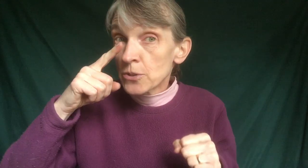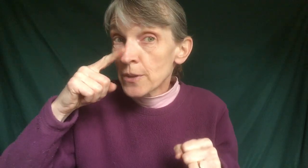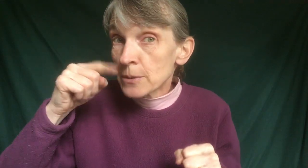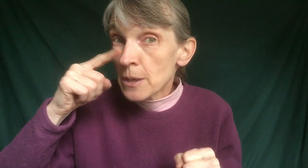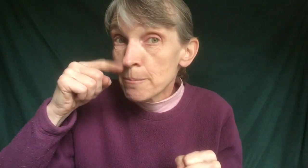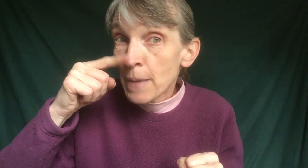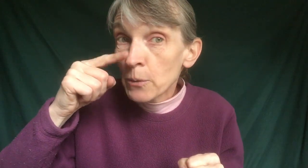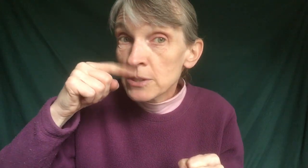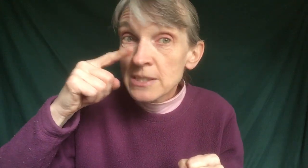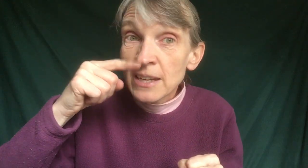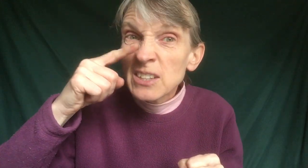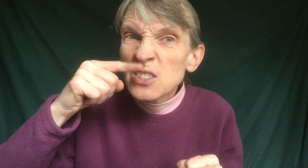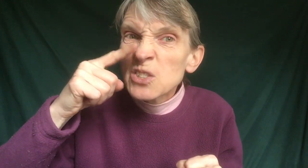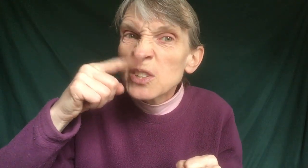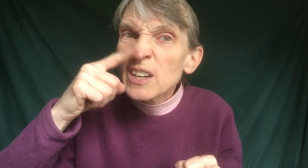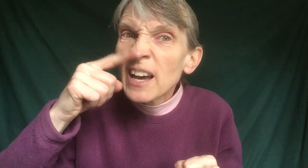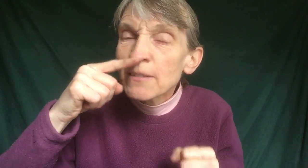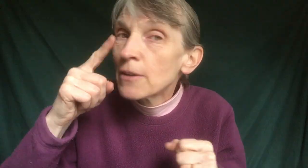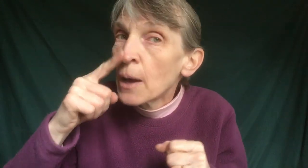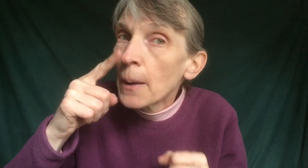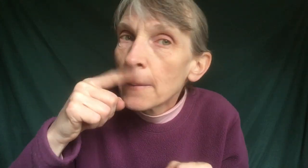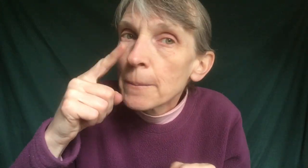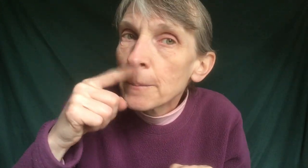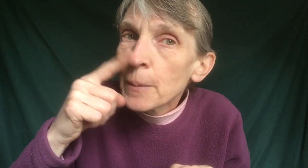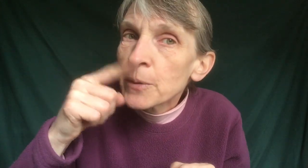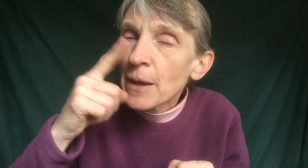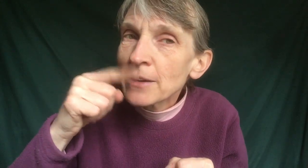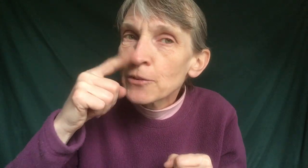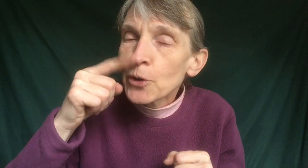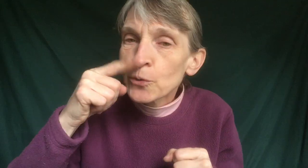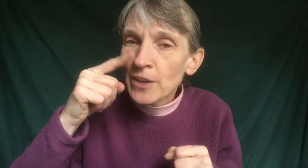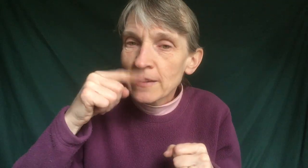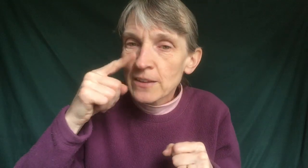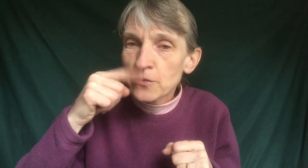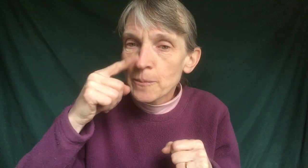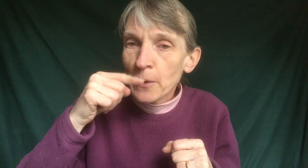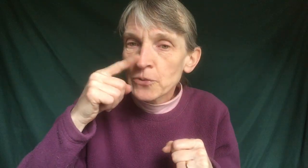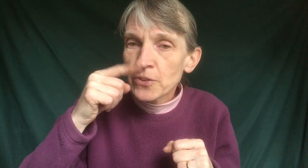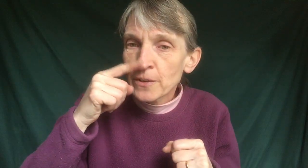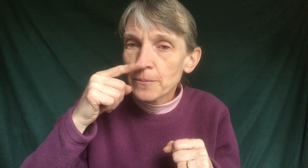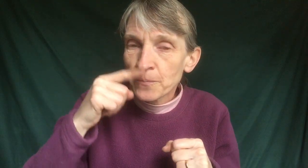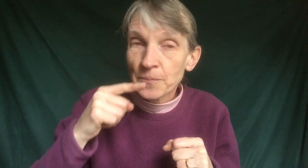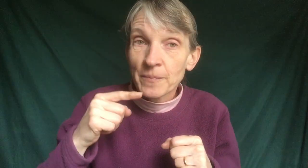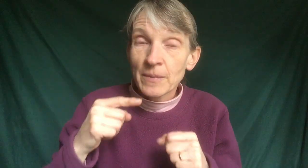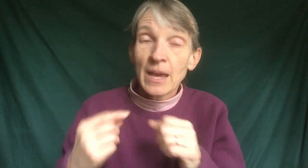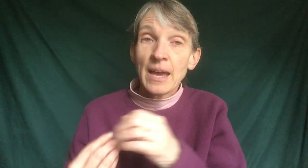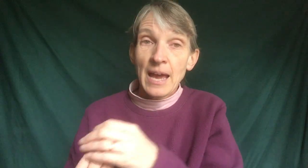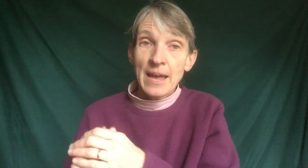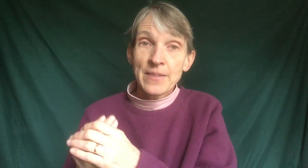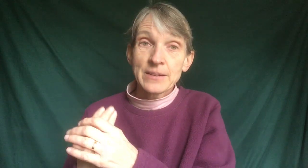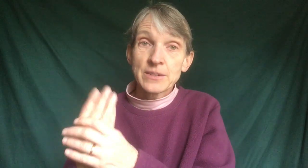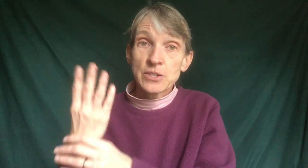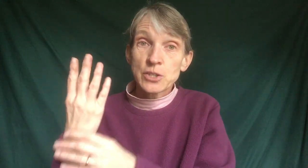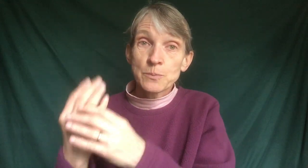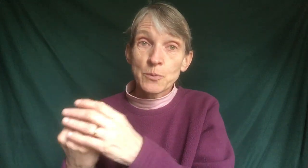there was a mouse. You just kind of bump the end of your nose like this for mouse. And then